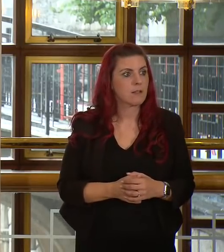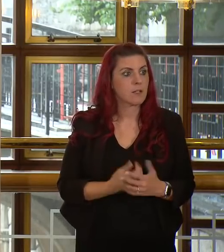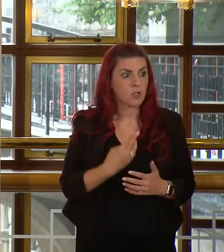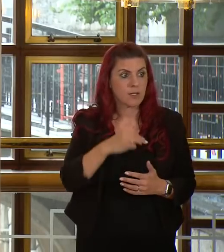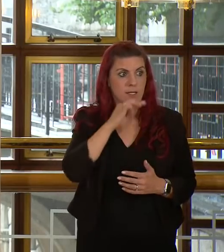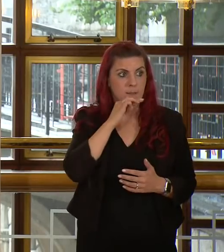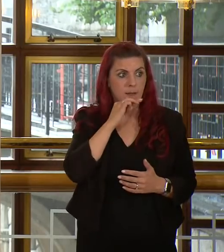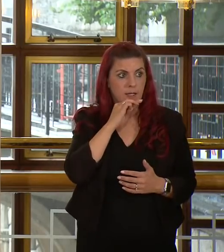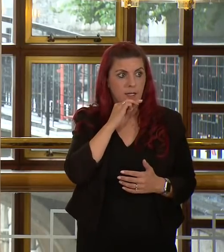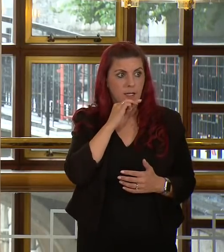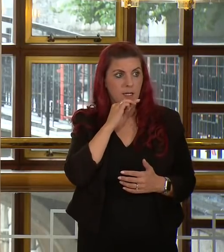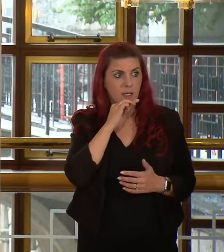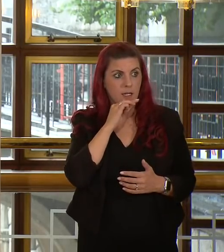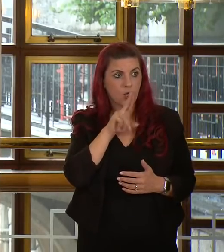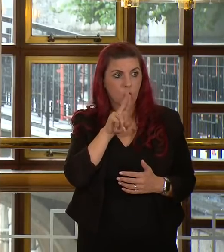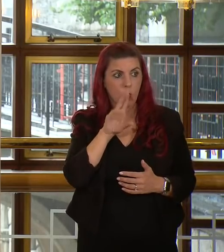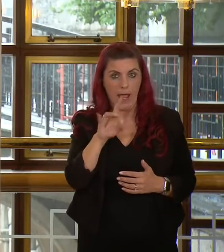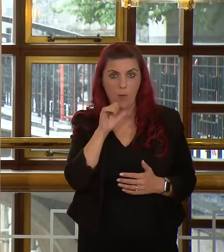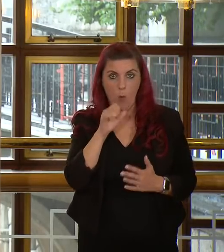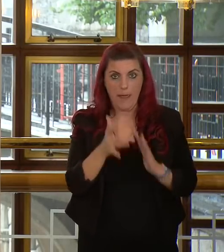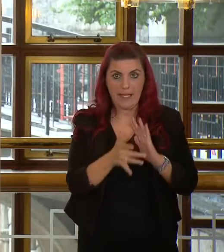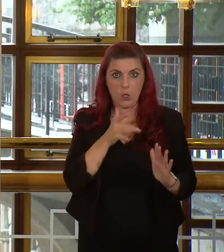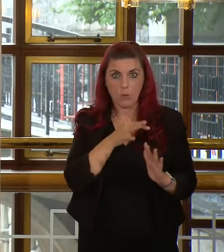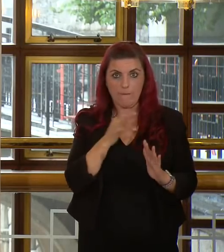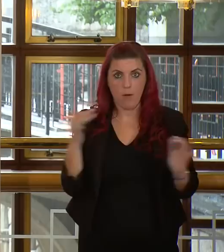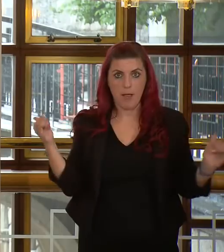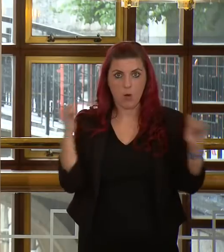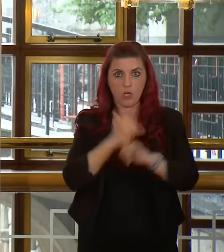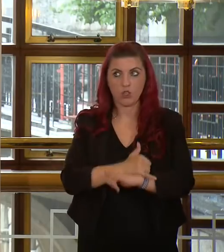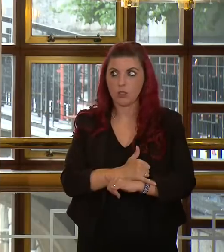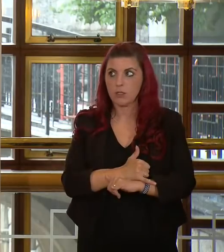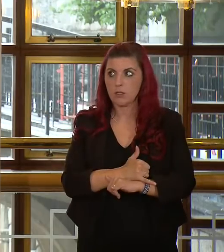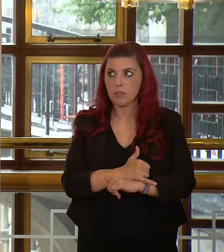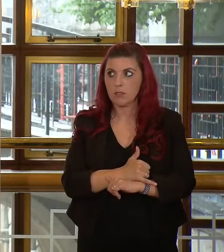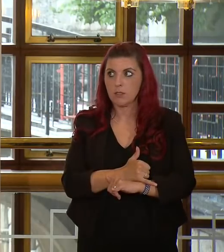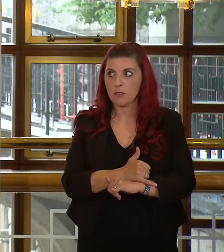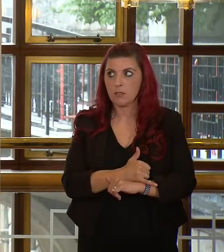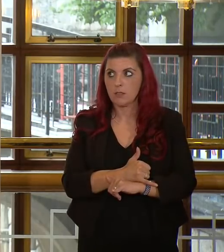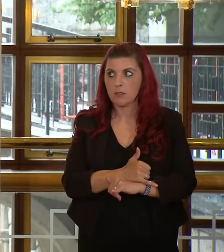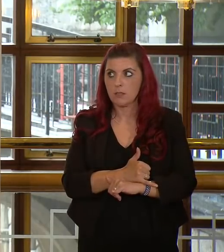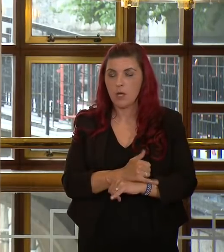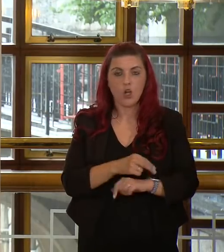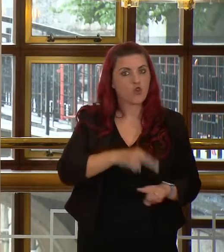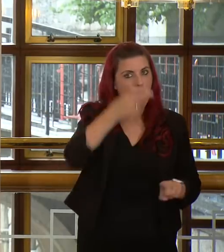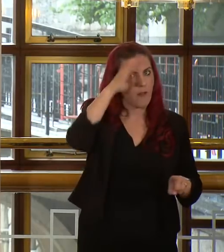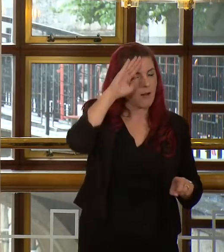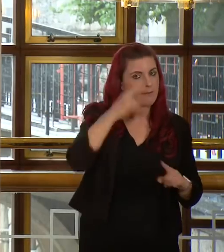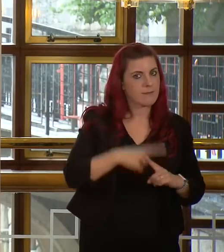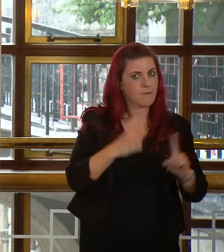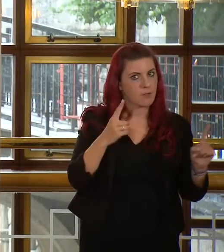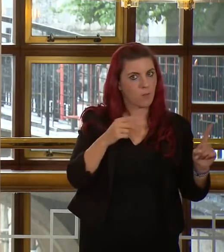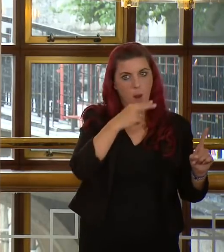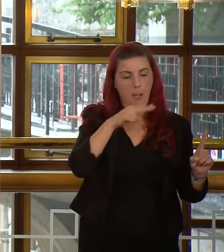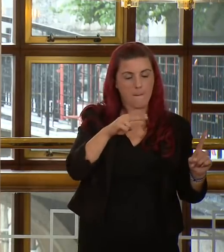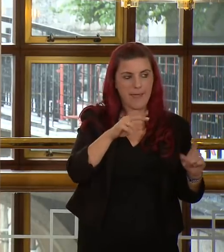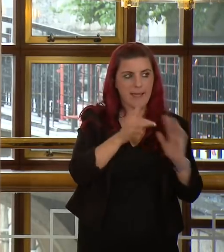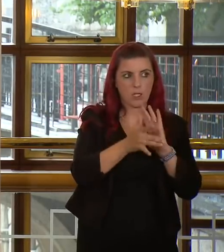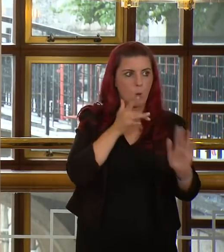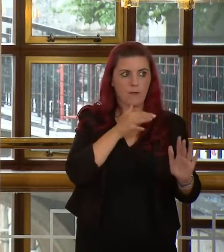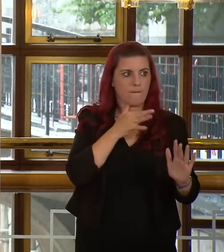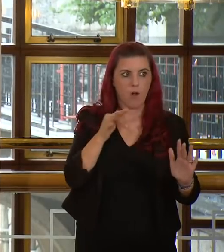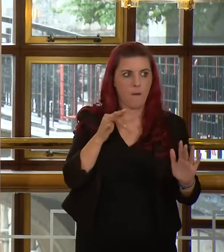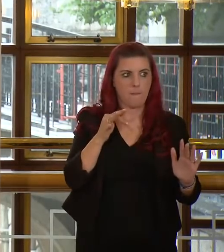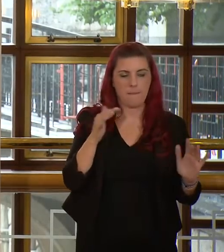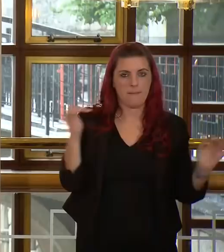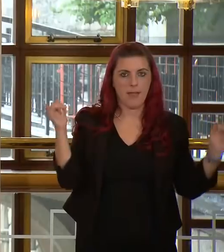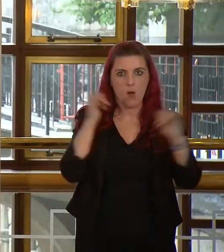UK will be excluded from any air? Britain. Northern Ireland will not be excluded. We will